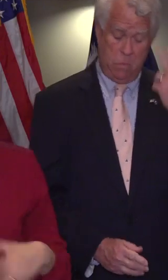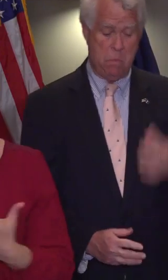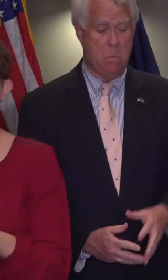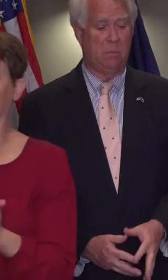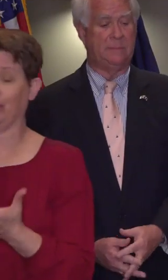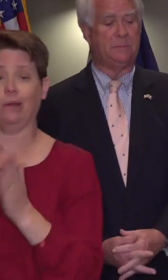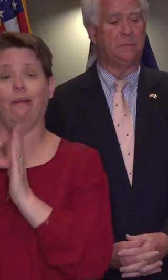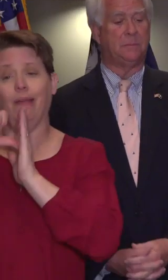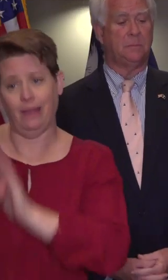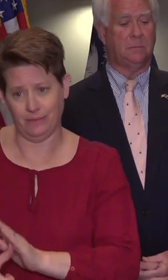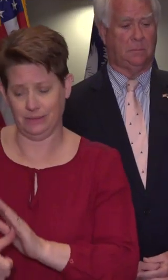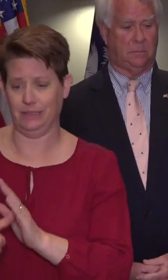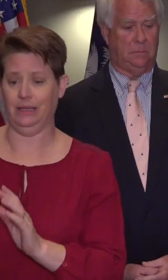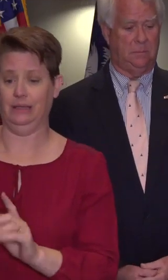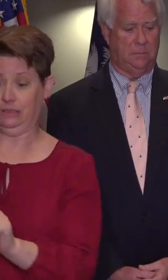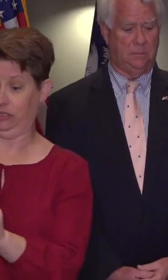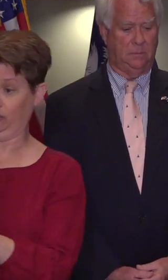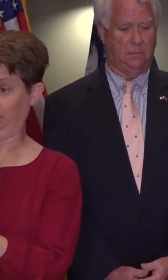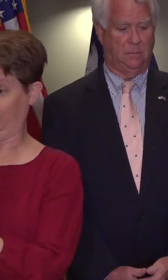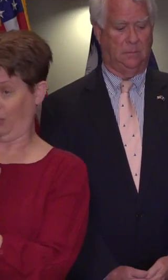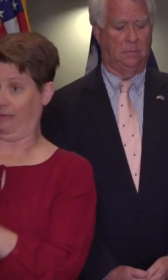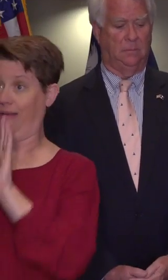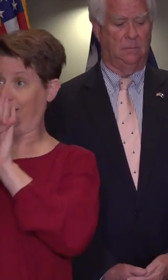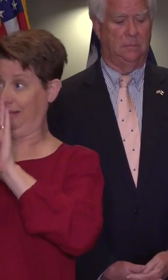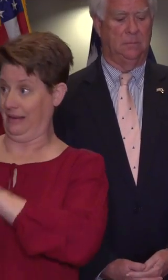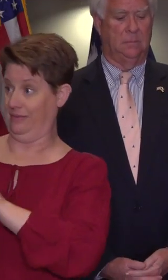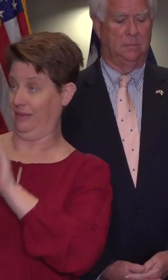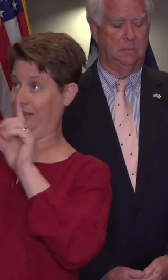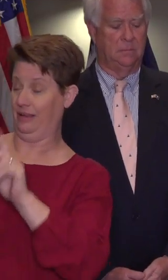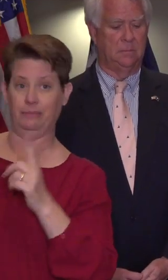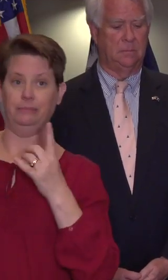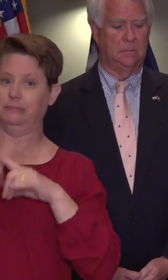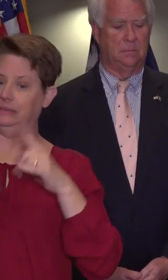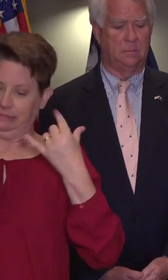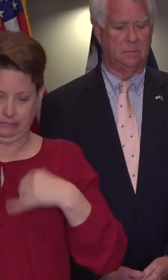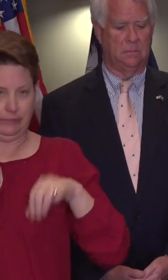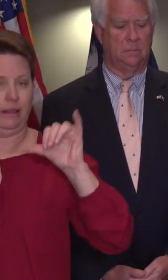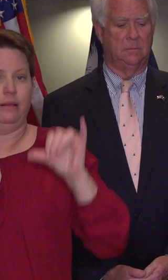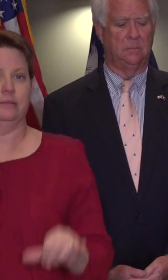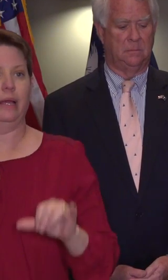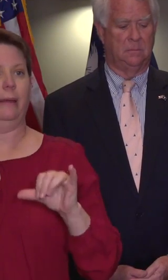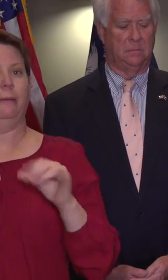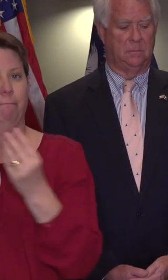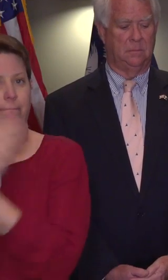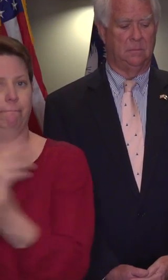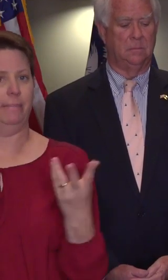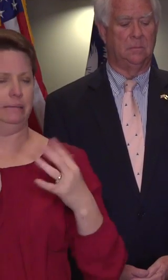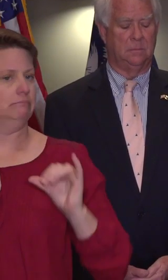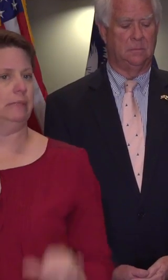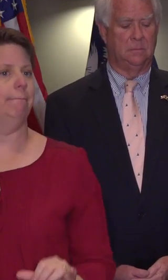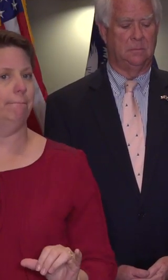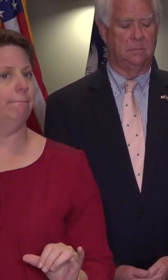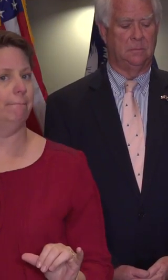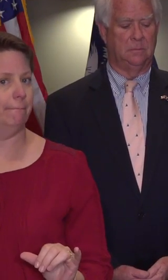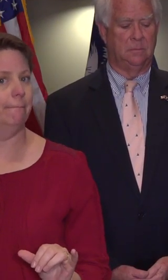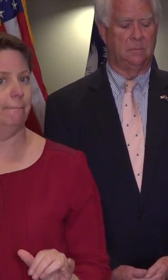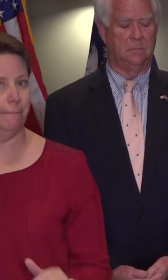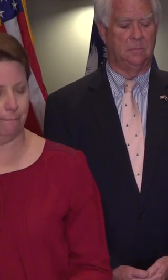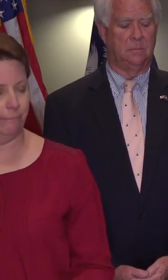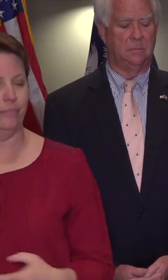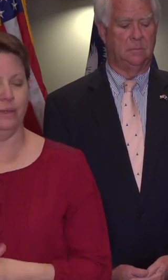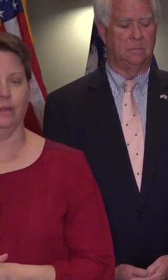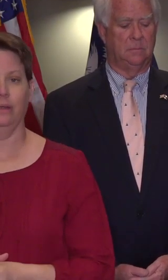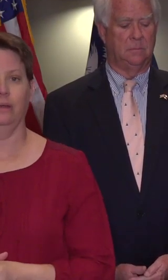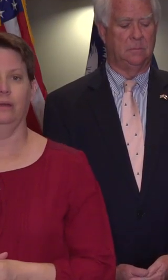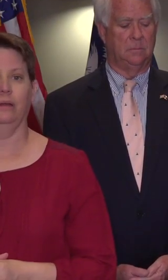emphasize that really just because we've identified these cases, that the message we've always given is really the same. What is